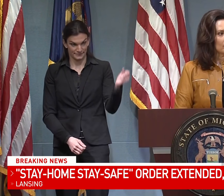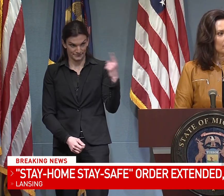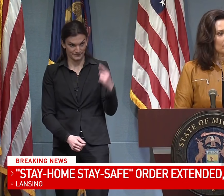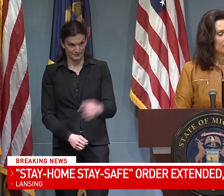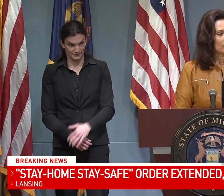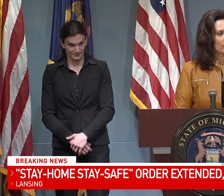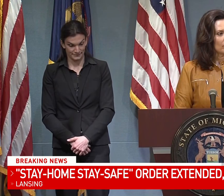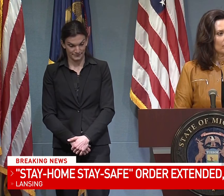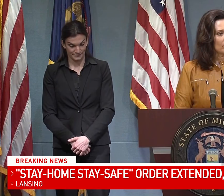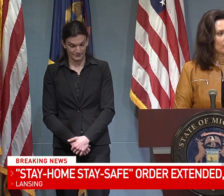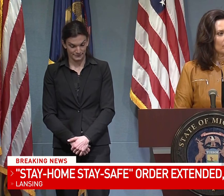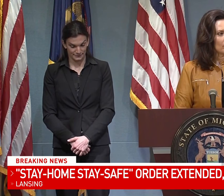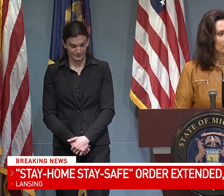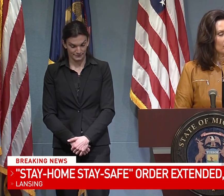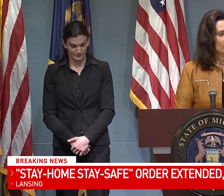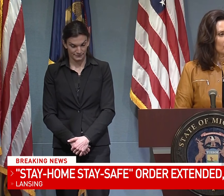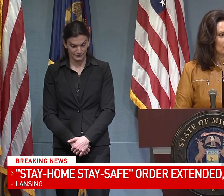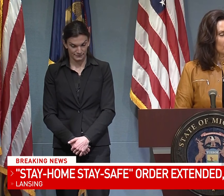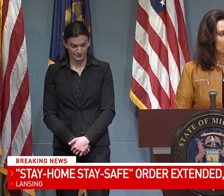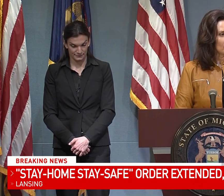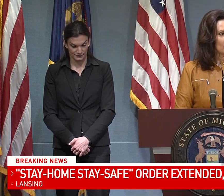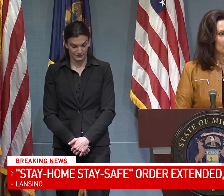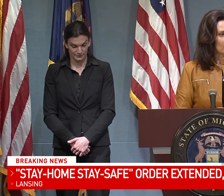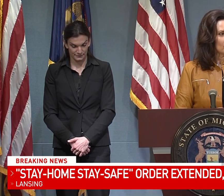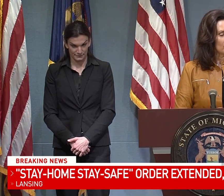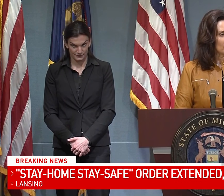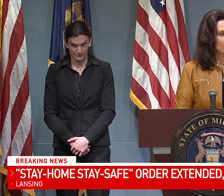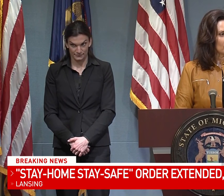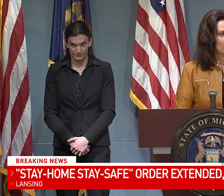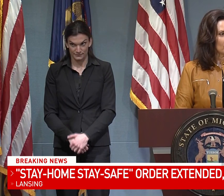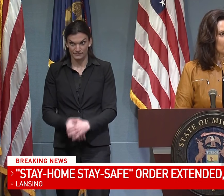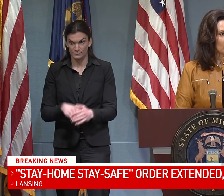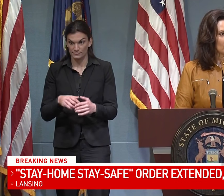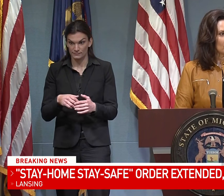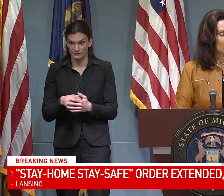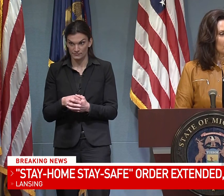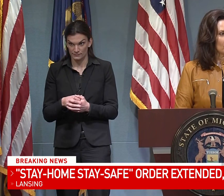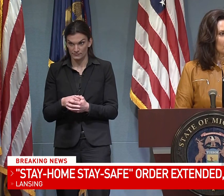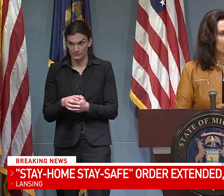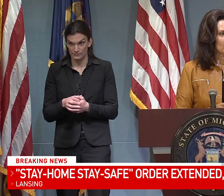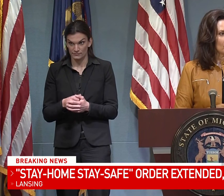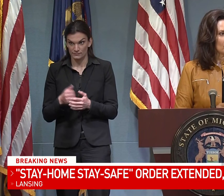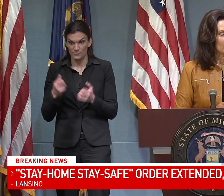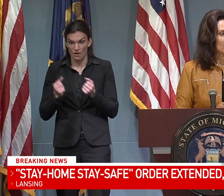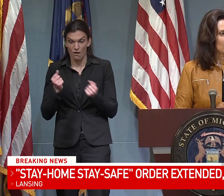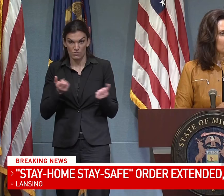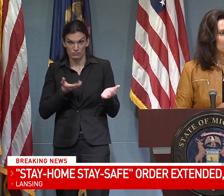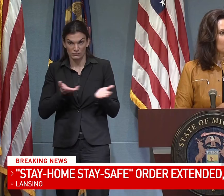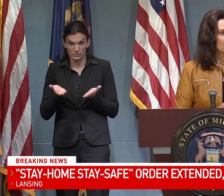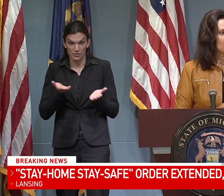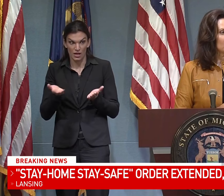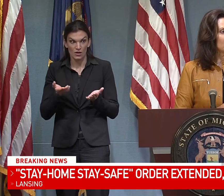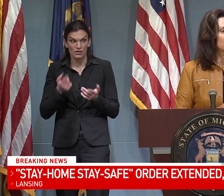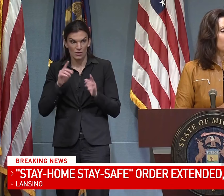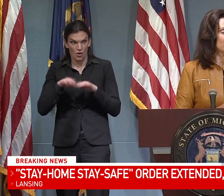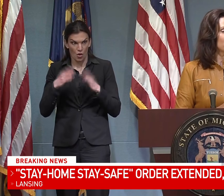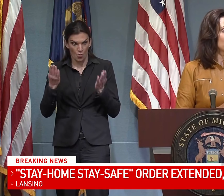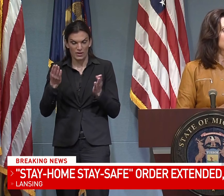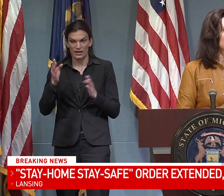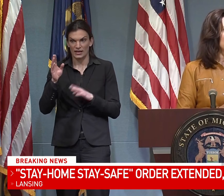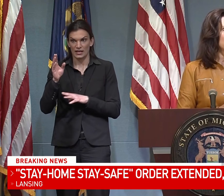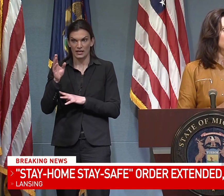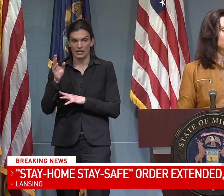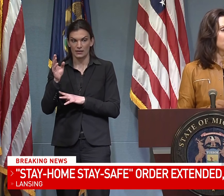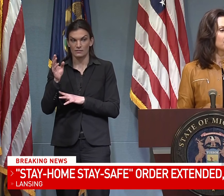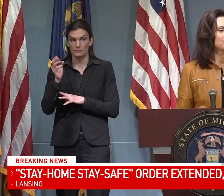Governor, what about auto suppliers that you've talked about the opening date of, was it May 18th? The 11th Or,